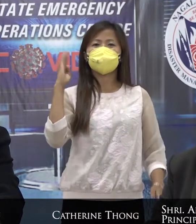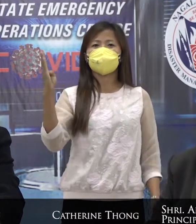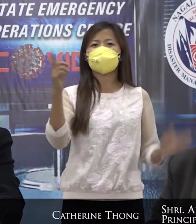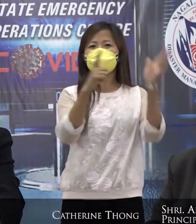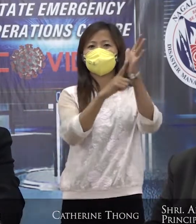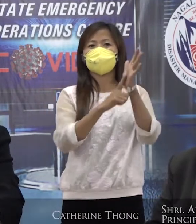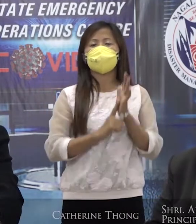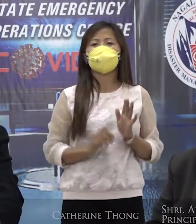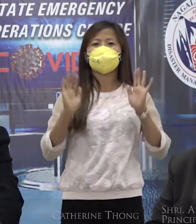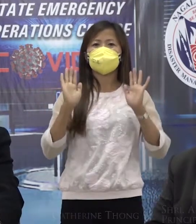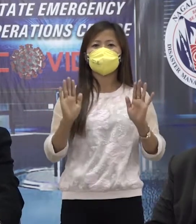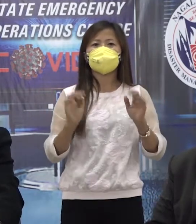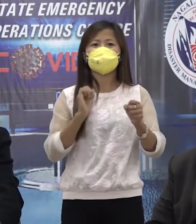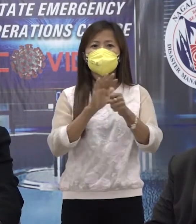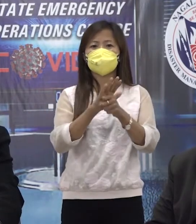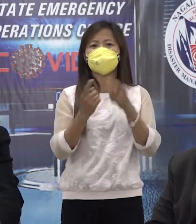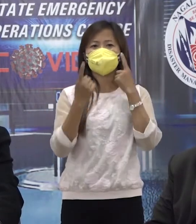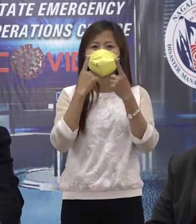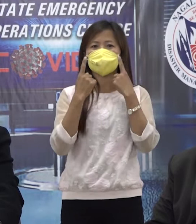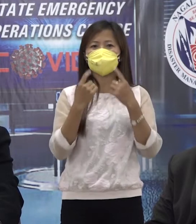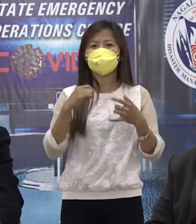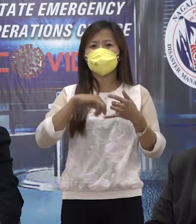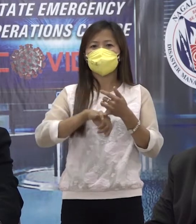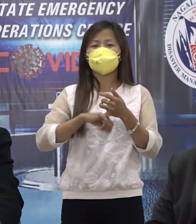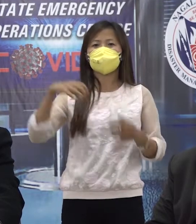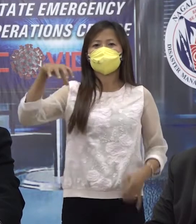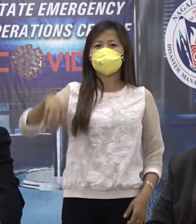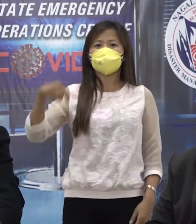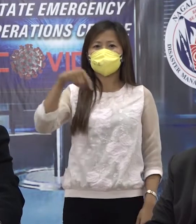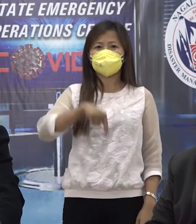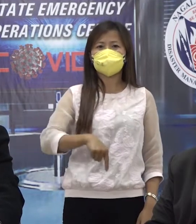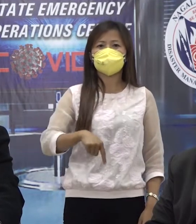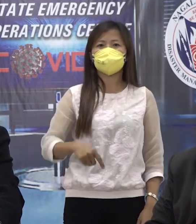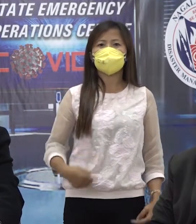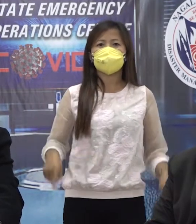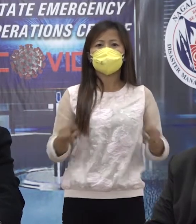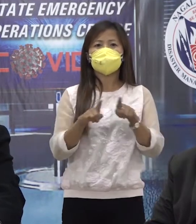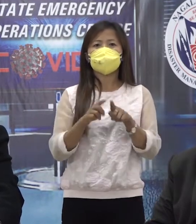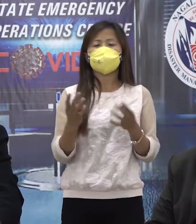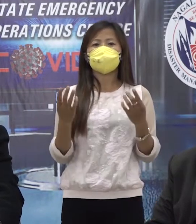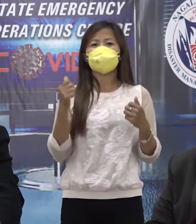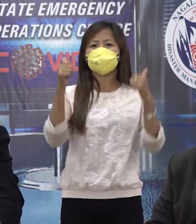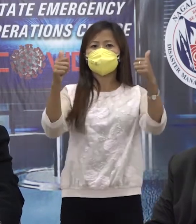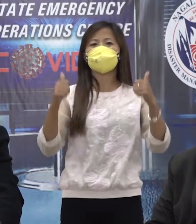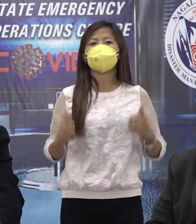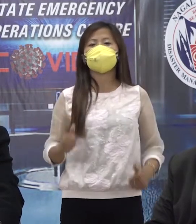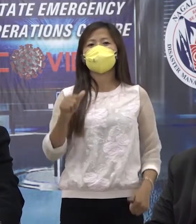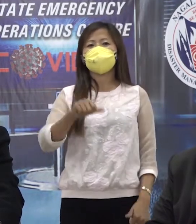674 samples have been sent for testing from the state till date, and the results of